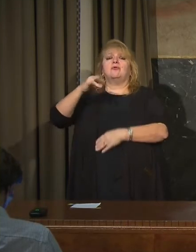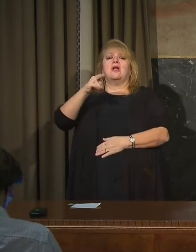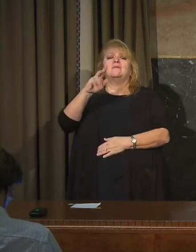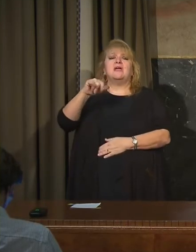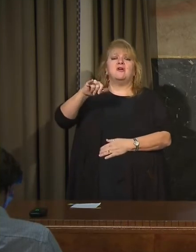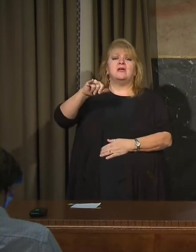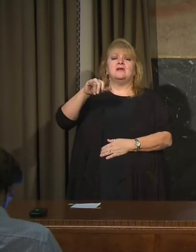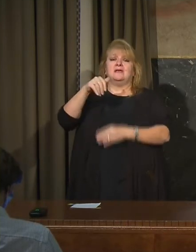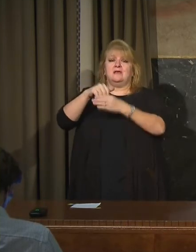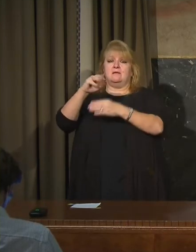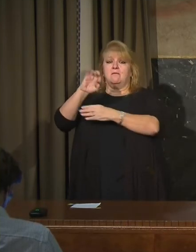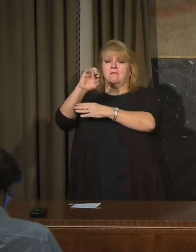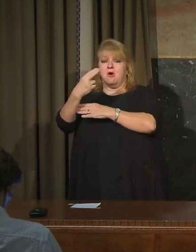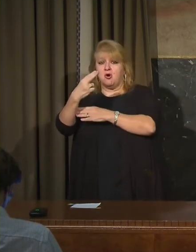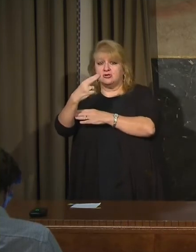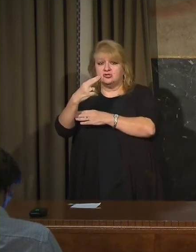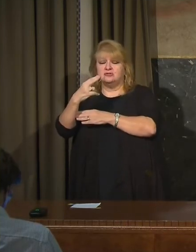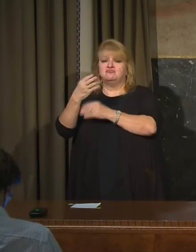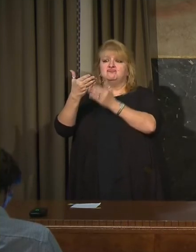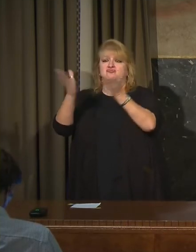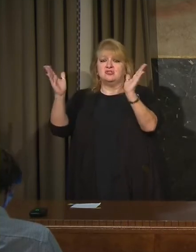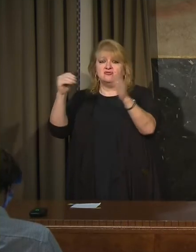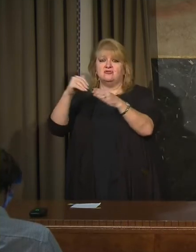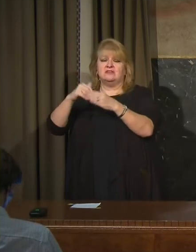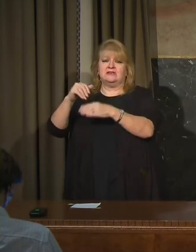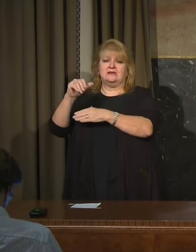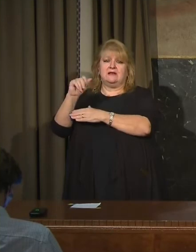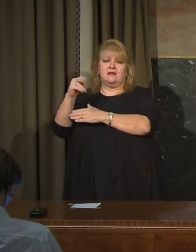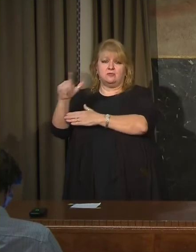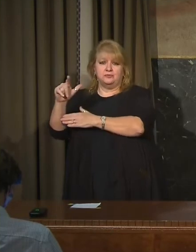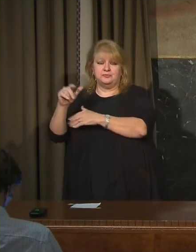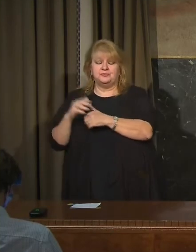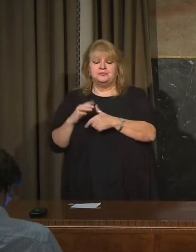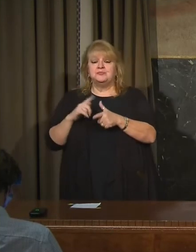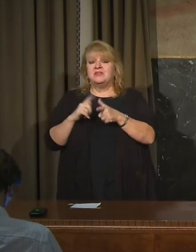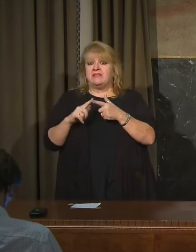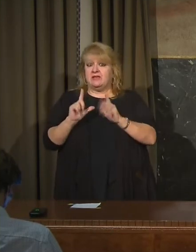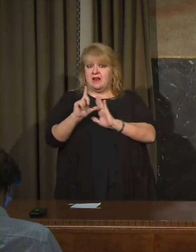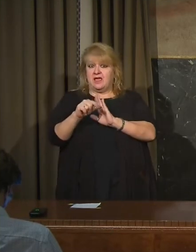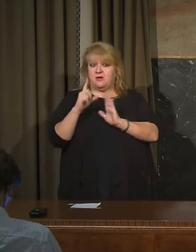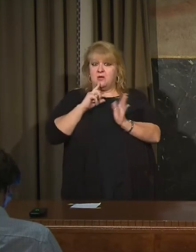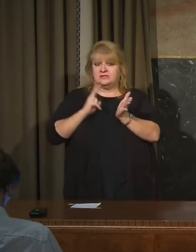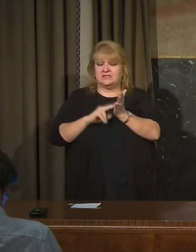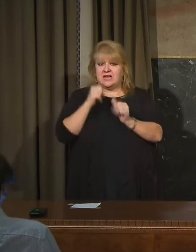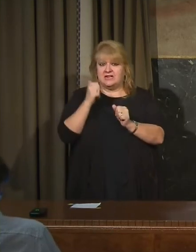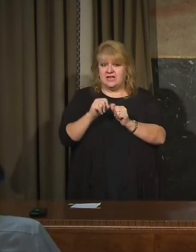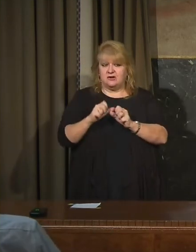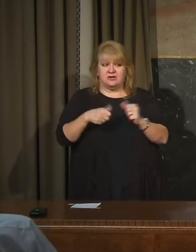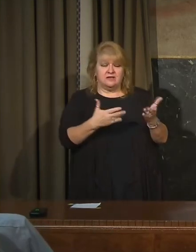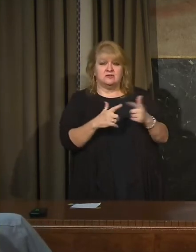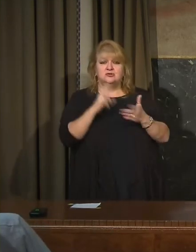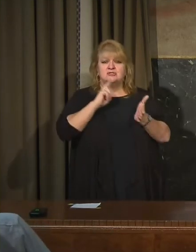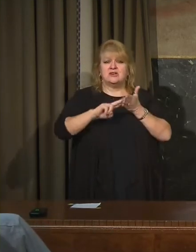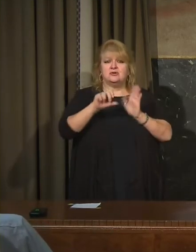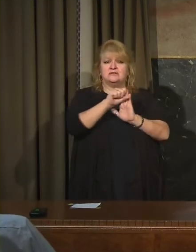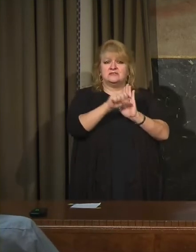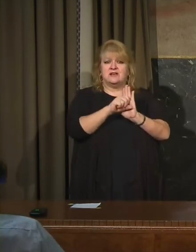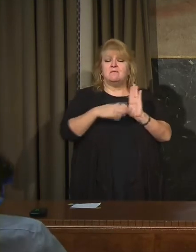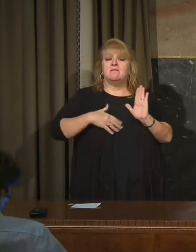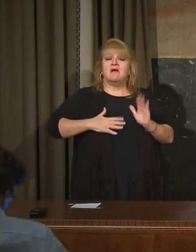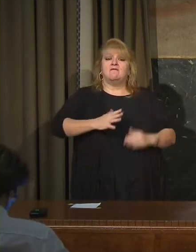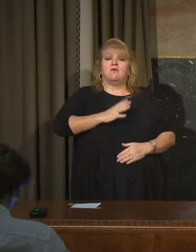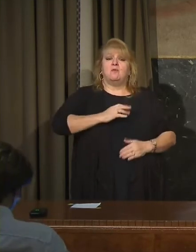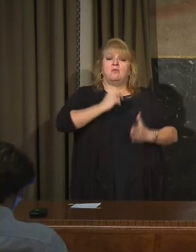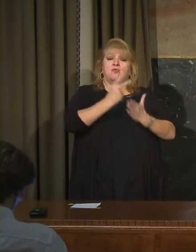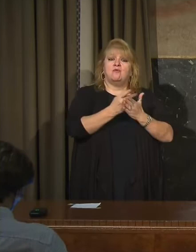April. Later today, I will sign a letter that we will send to the Secretary of State, given my formal approval of the